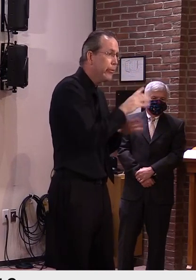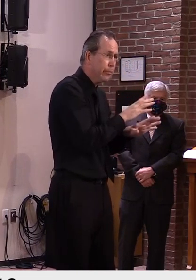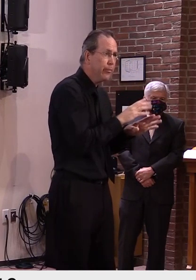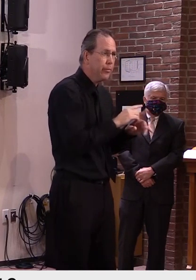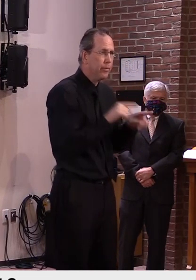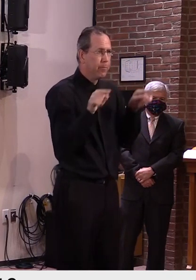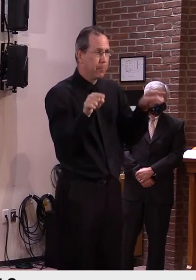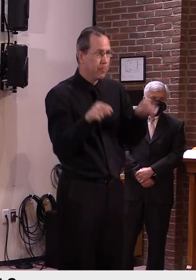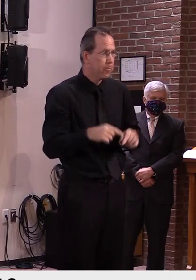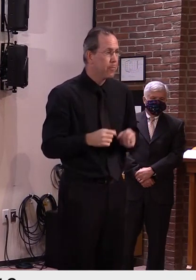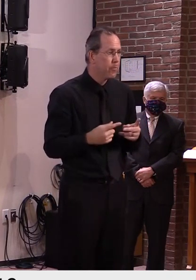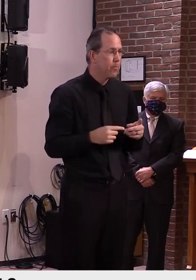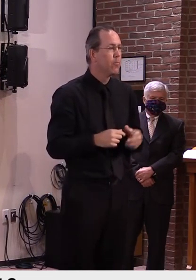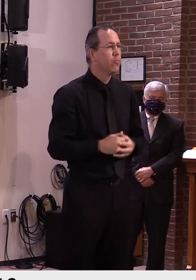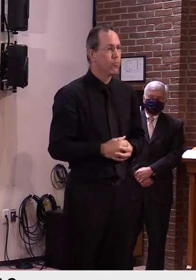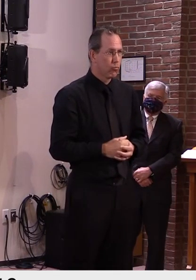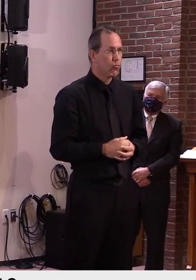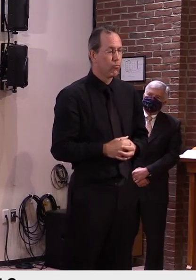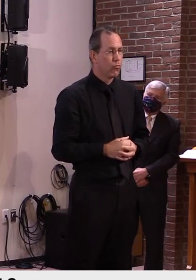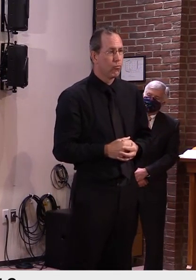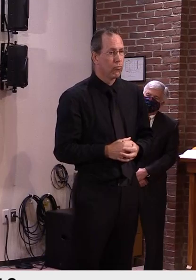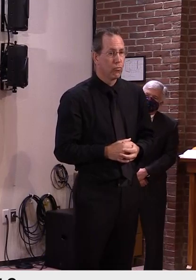Star 6 to